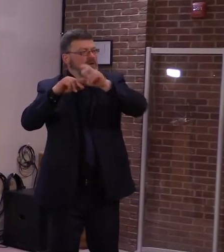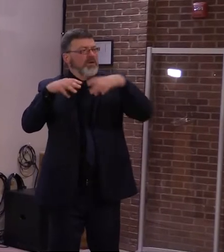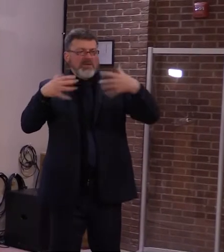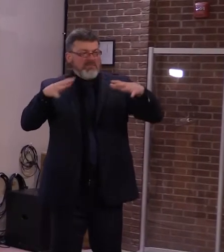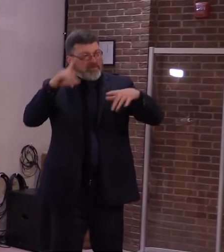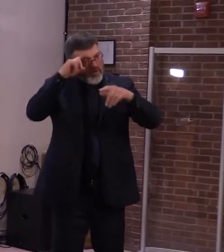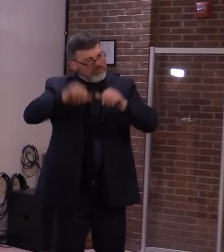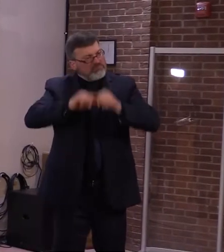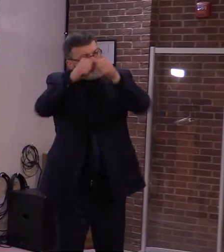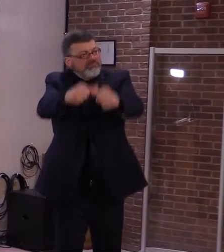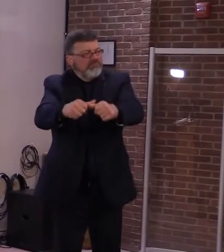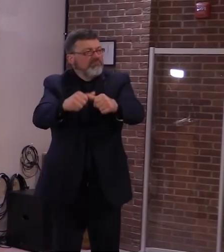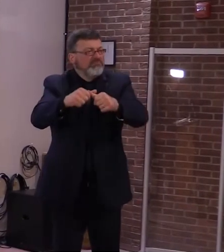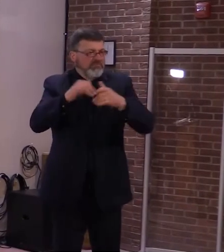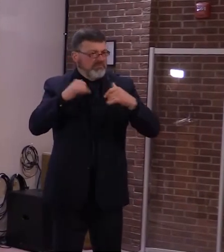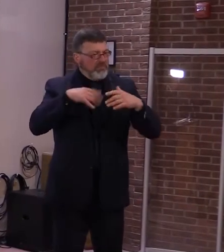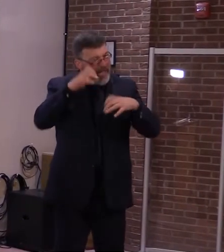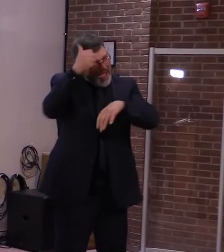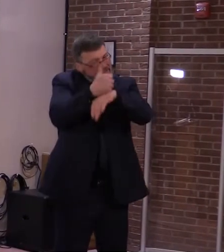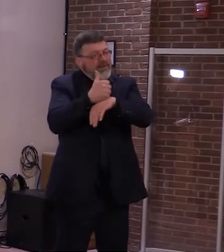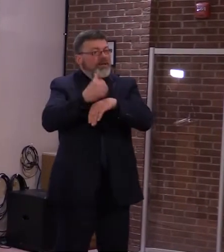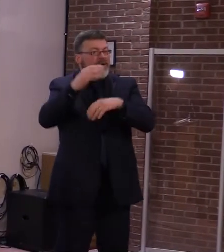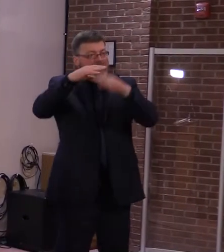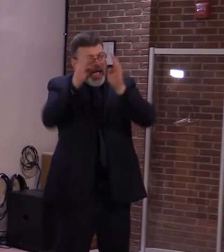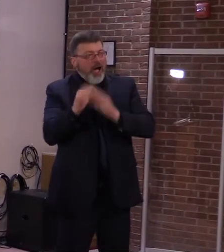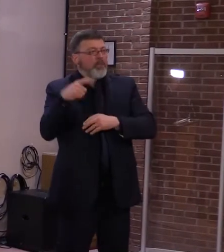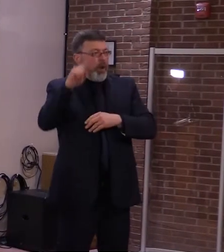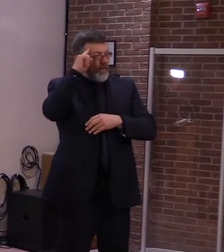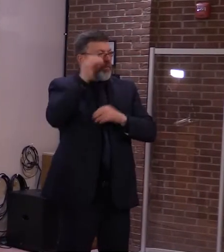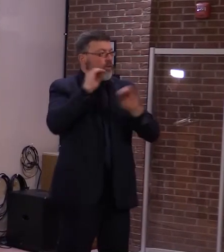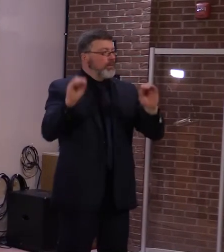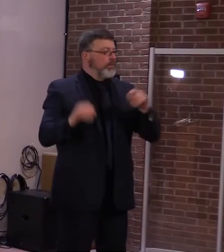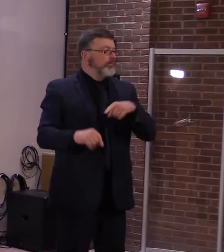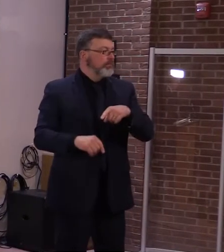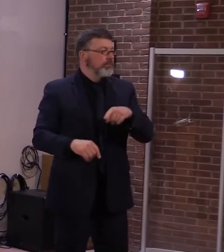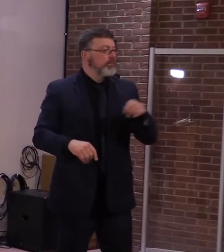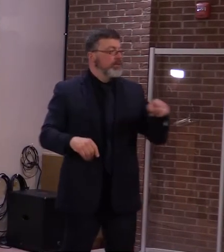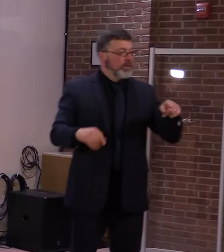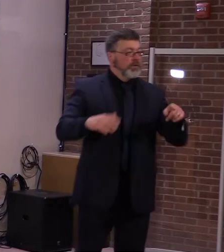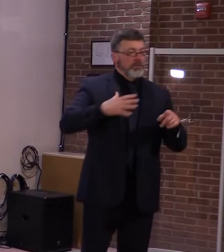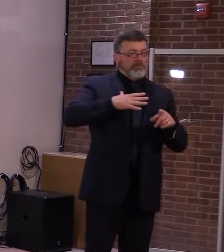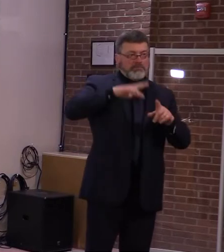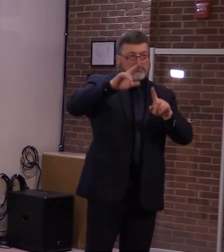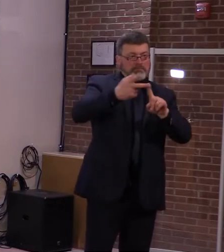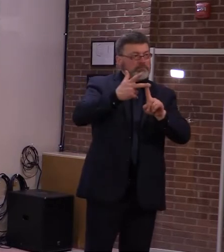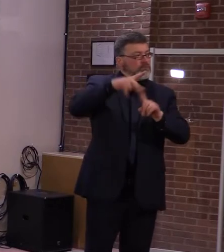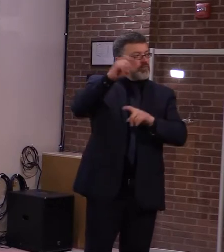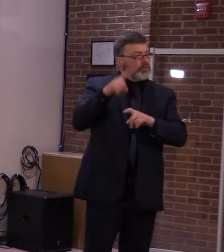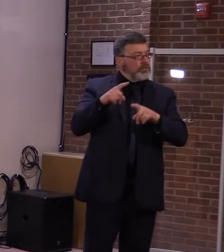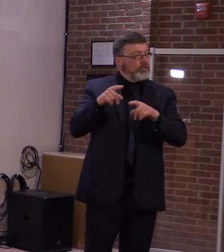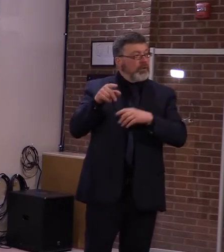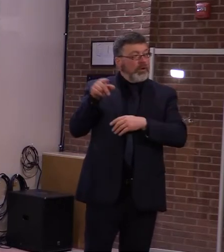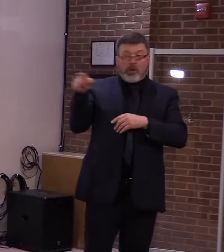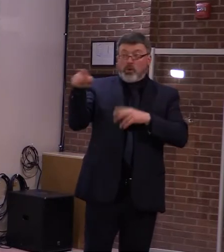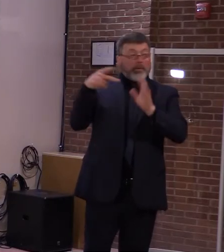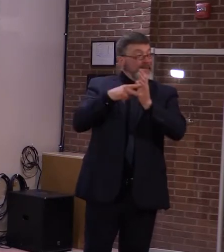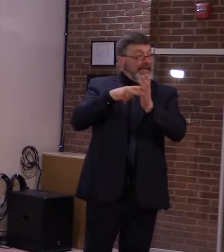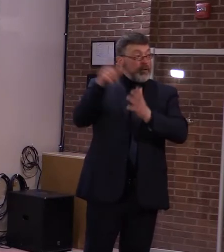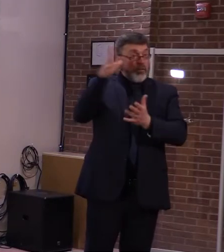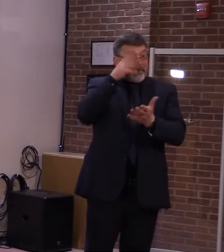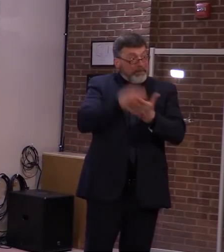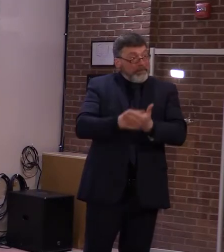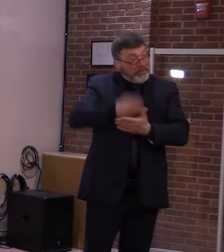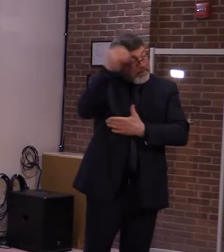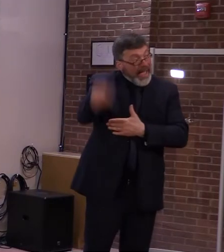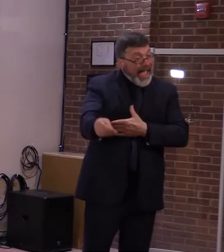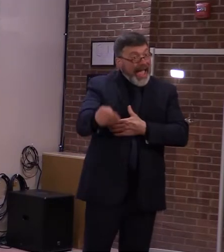homeless. And is that a combination of purchasing motels as well as possibly building? It could.